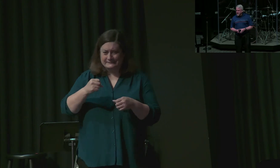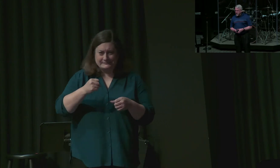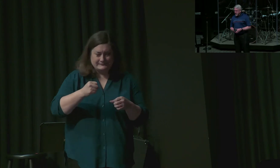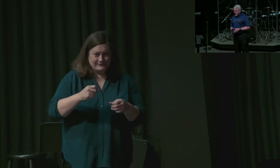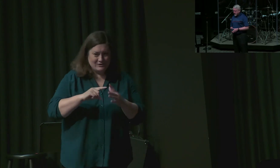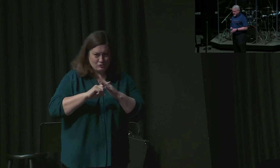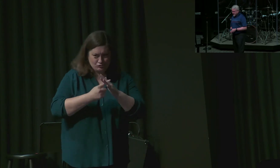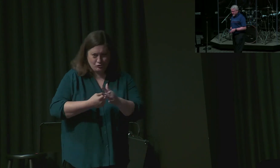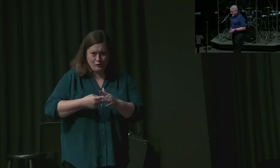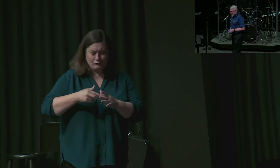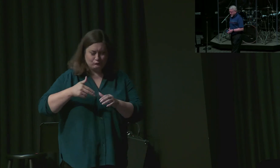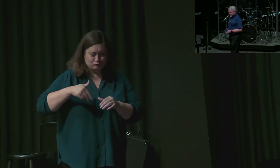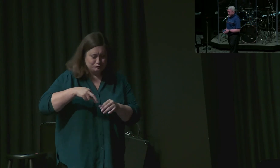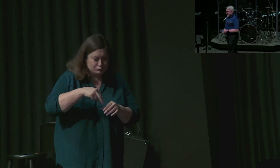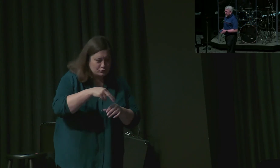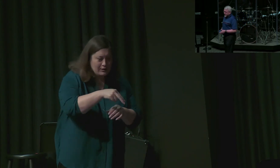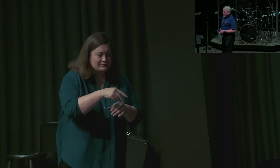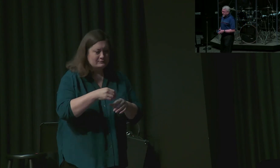that's just unjust.